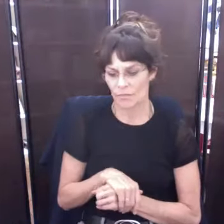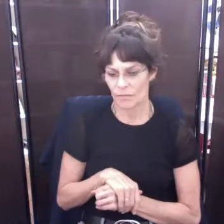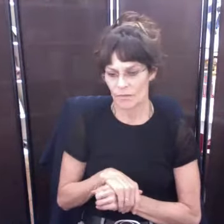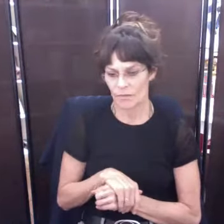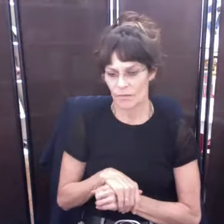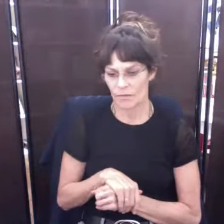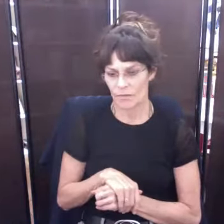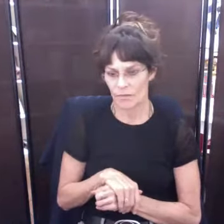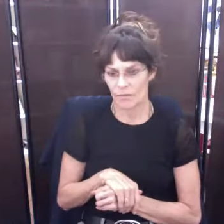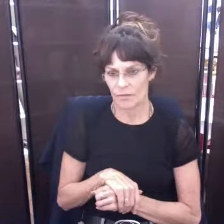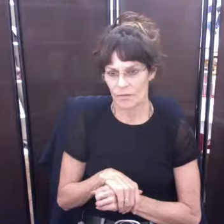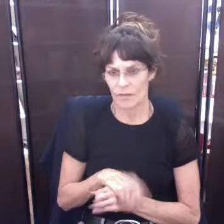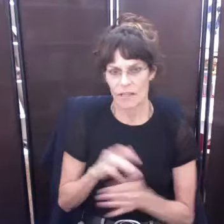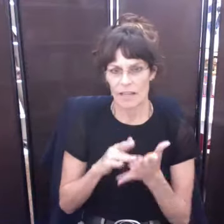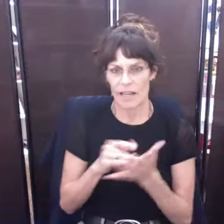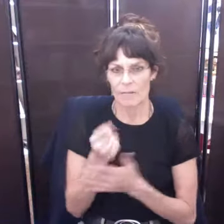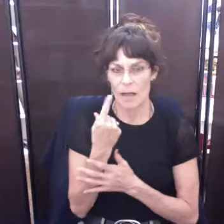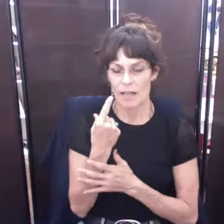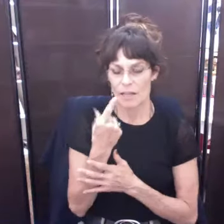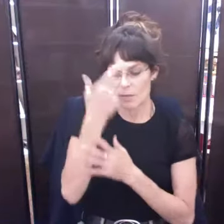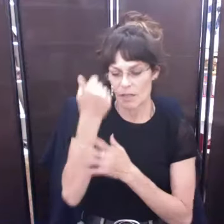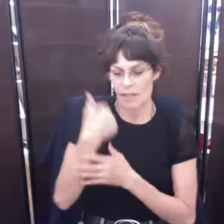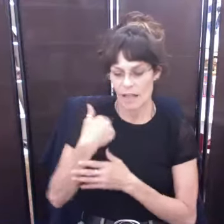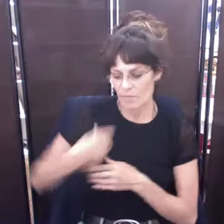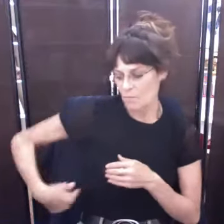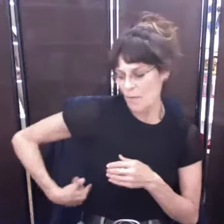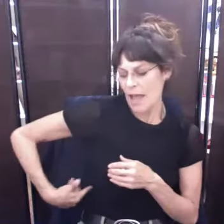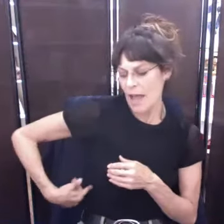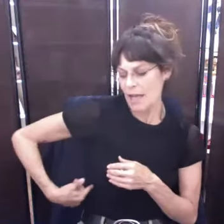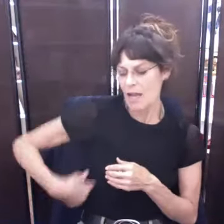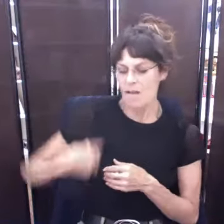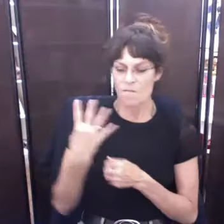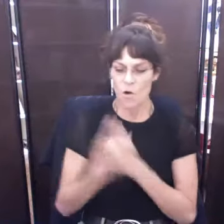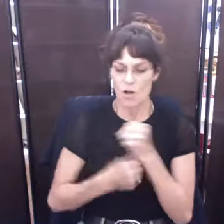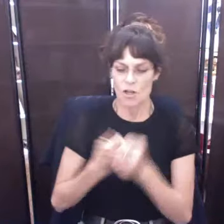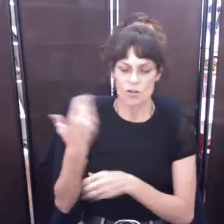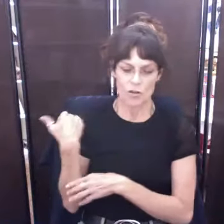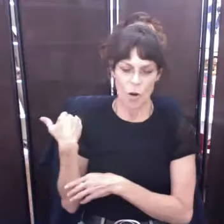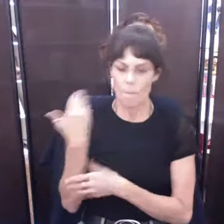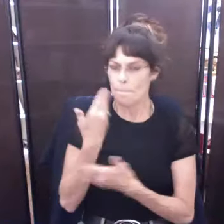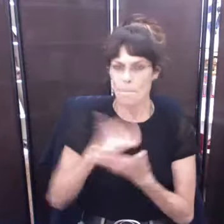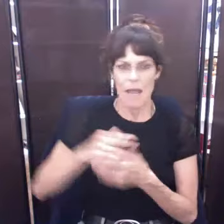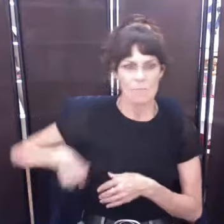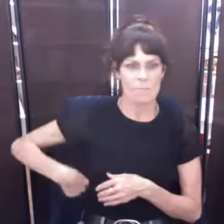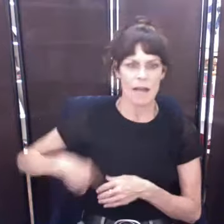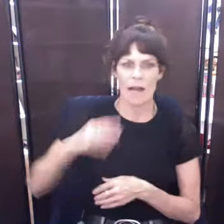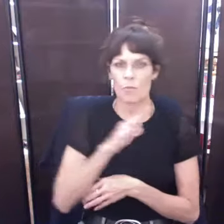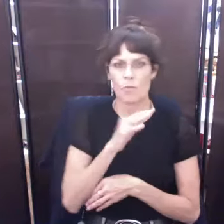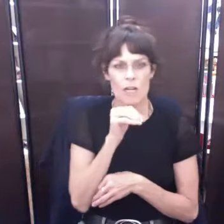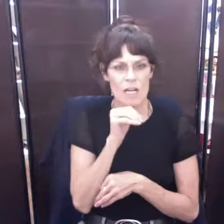meds because I have a back condition that I got diagnosed with 4 years ago. And I swore to God I would never be that girl. And because of